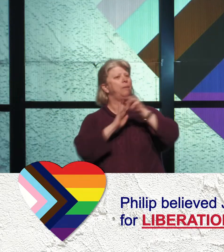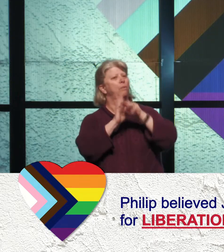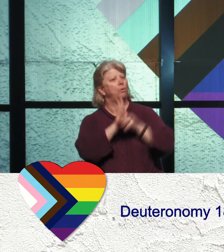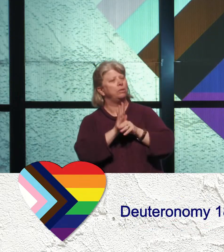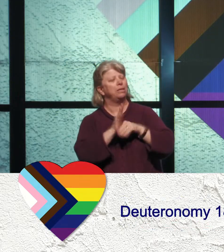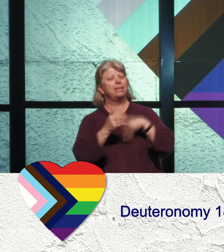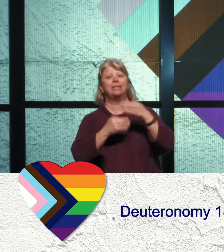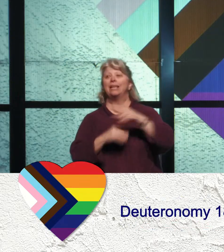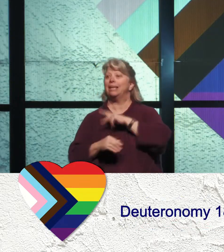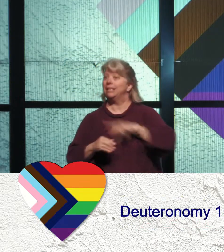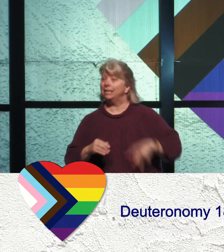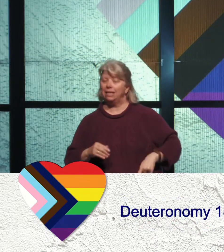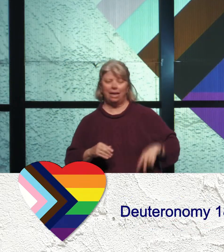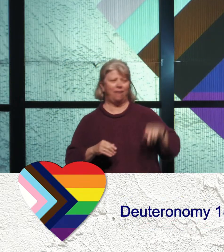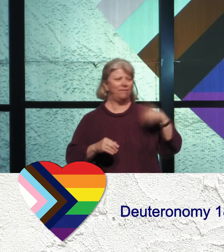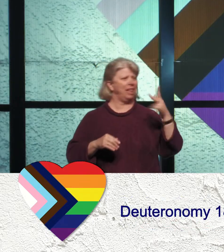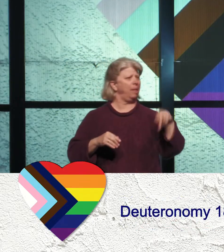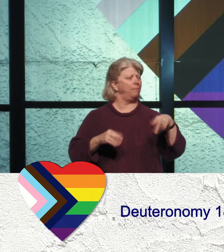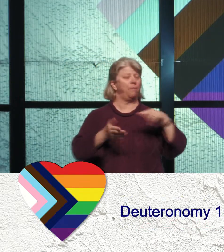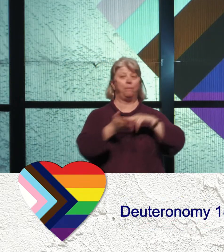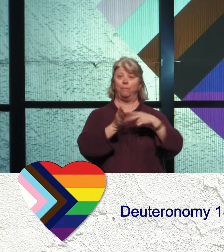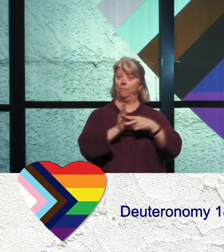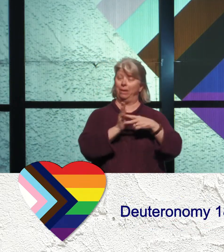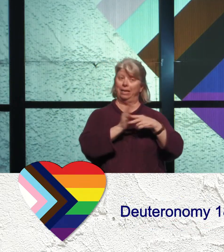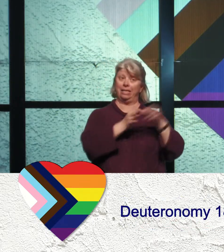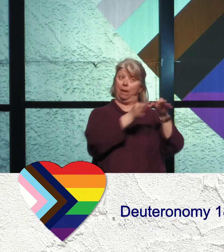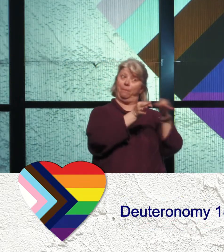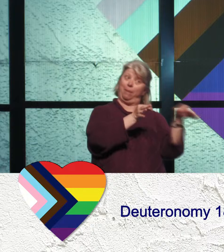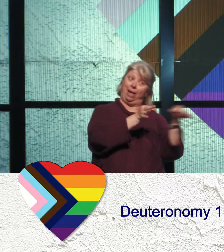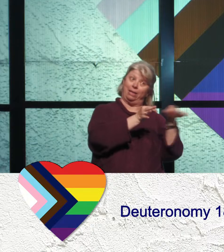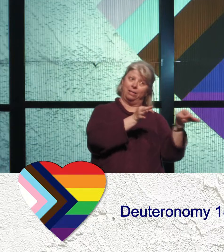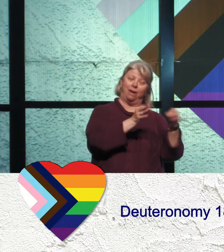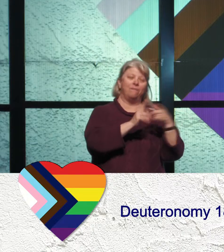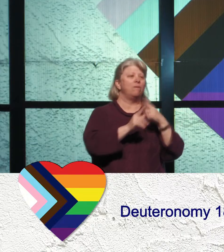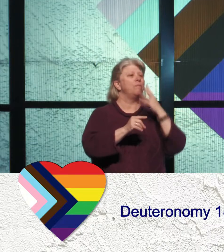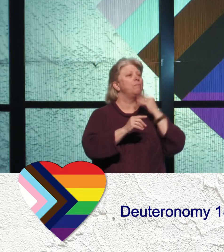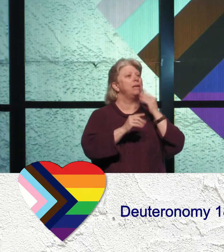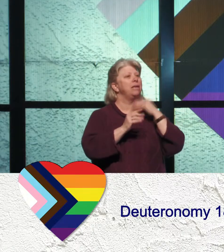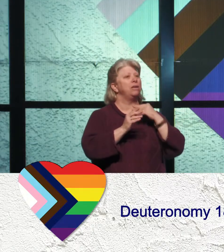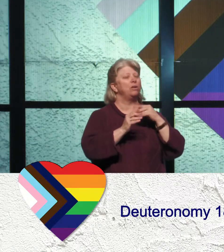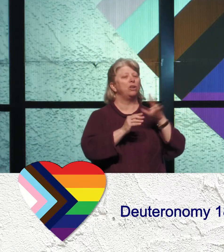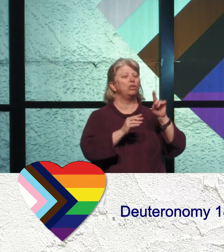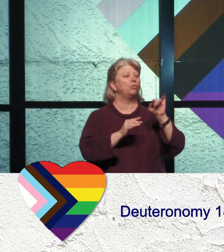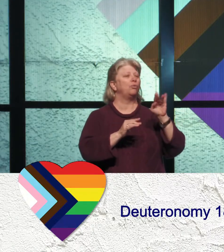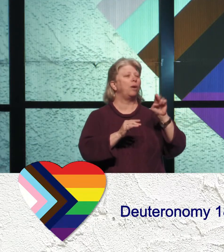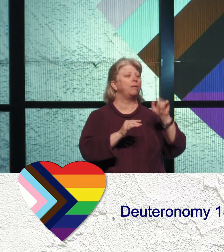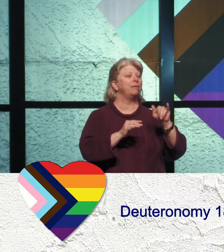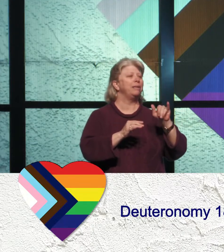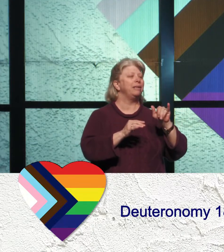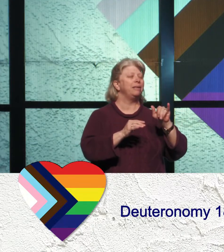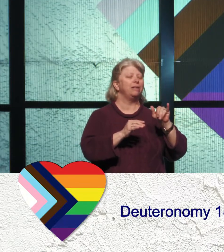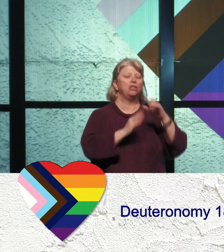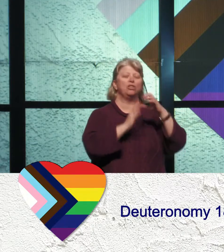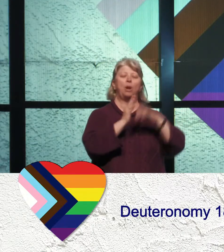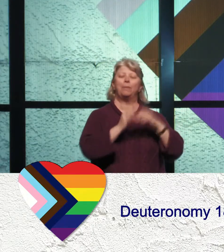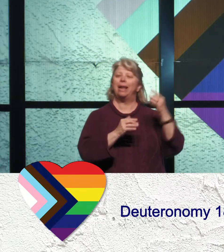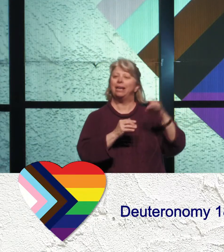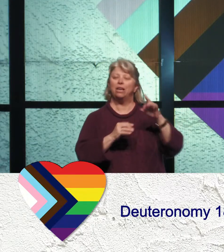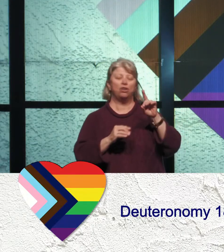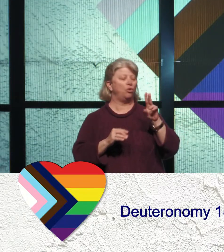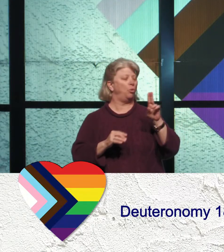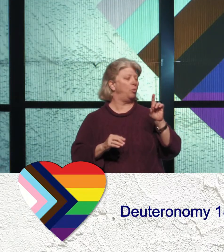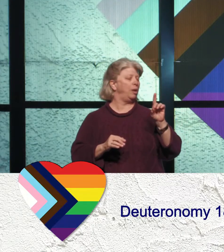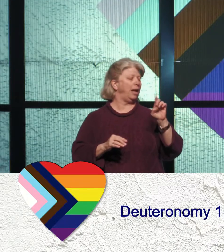next king. And what Philip is referring to is a passage that's found in the Hebrew scriptures in Deuteronomy chapter 18. In Deuteronomy chapter